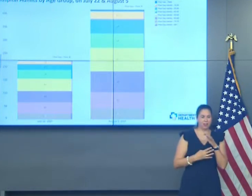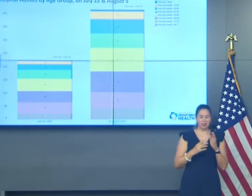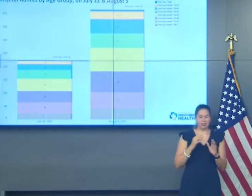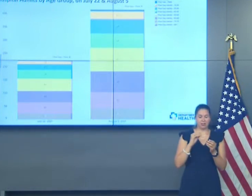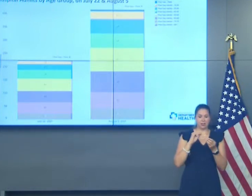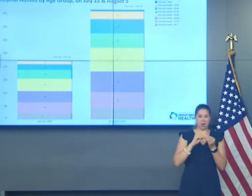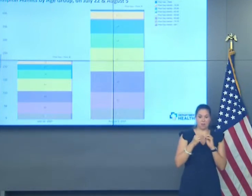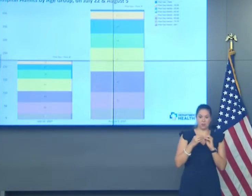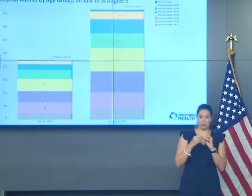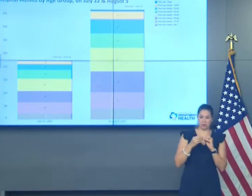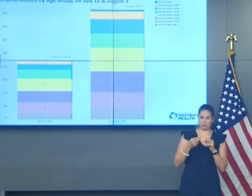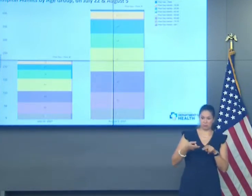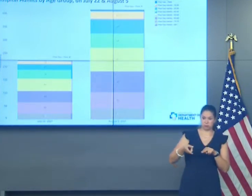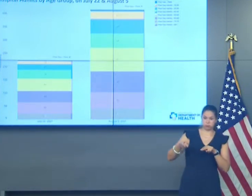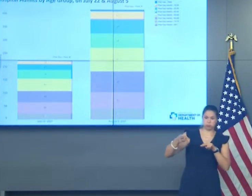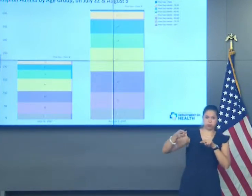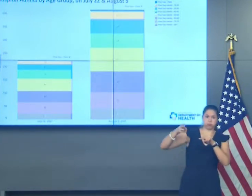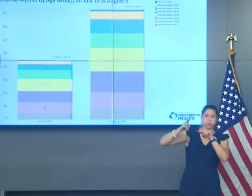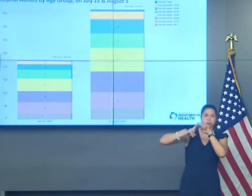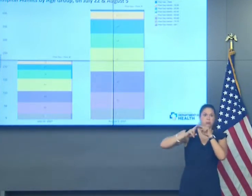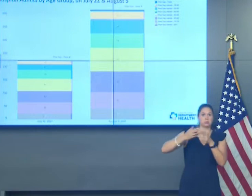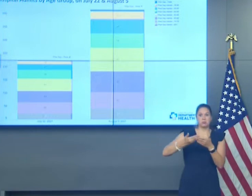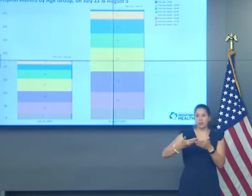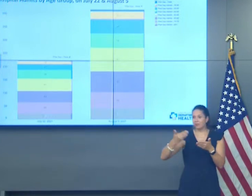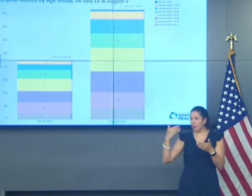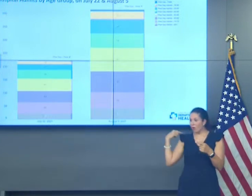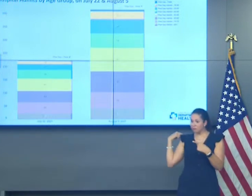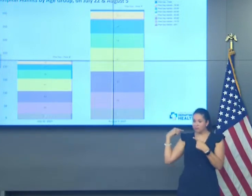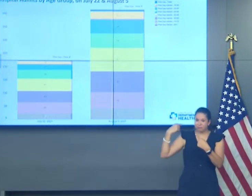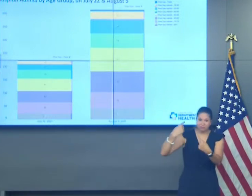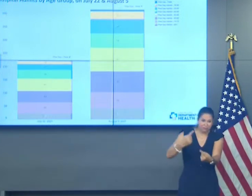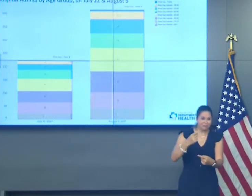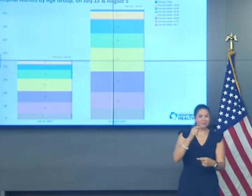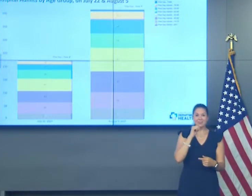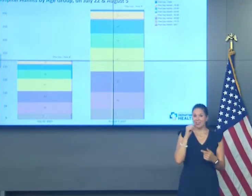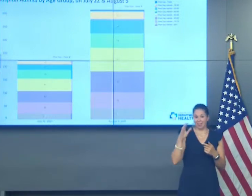is unprecedented to date during this pandemic for Louisiana.